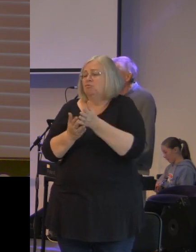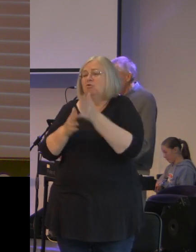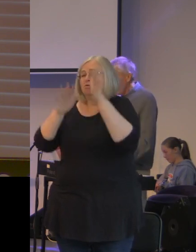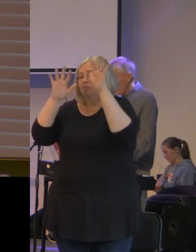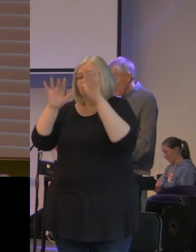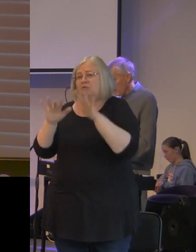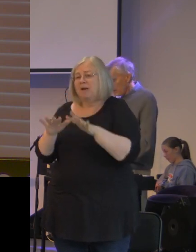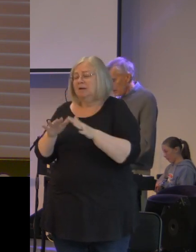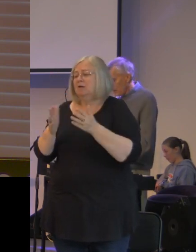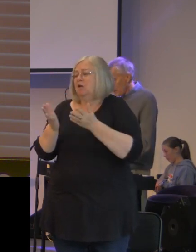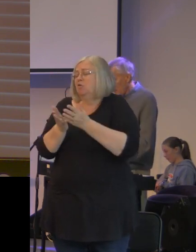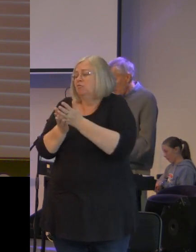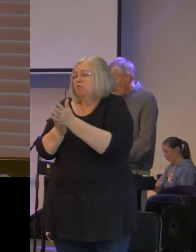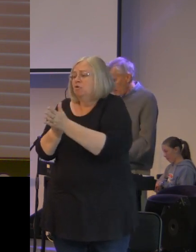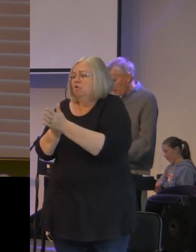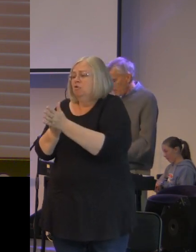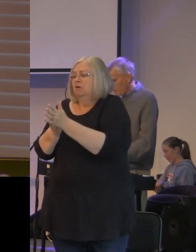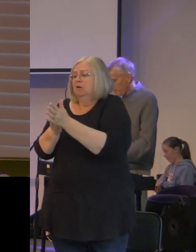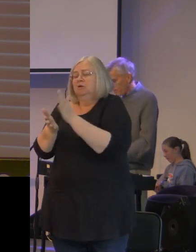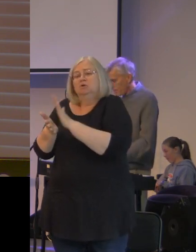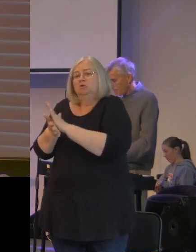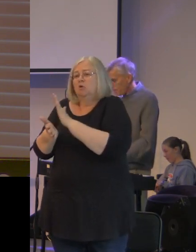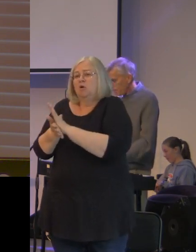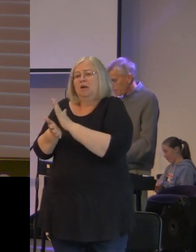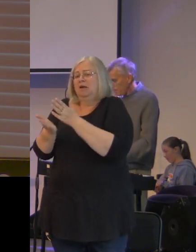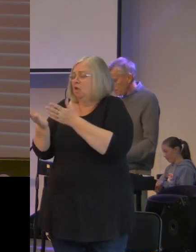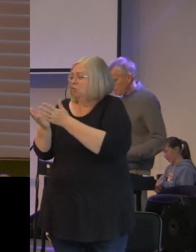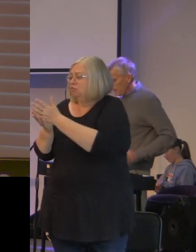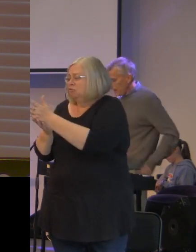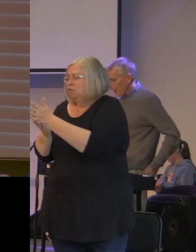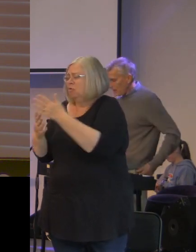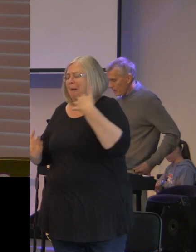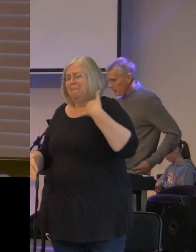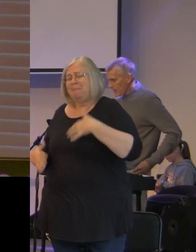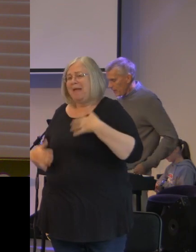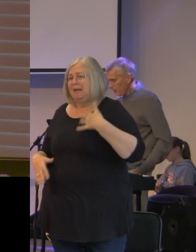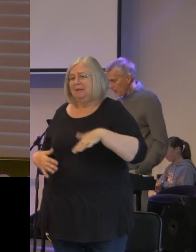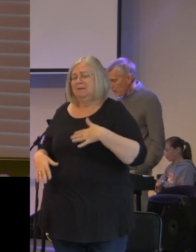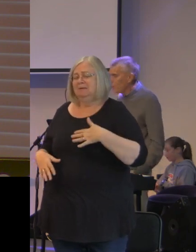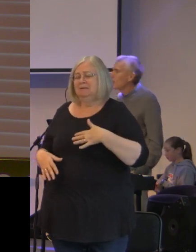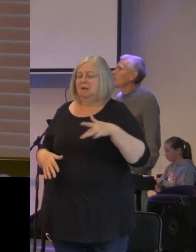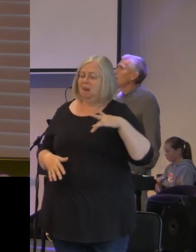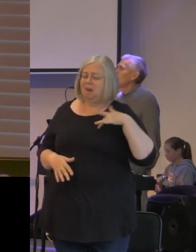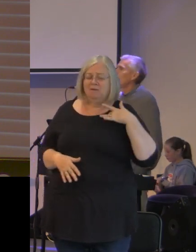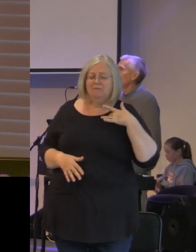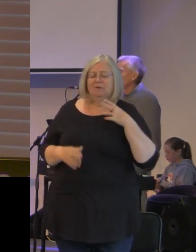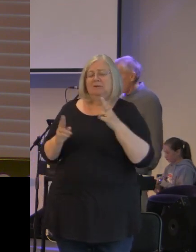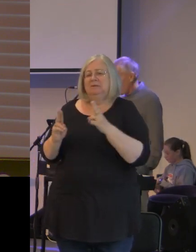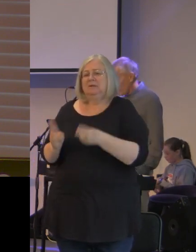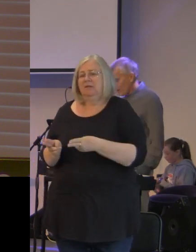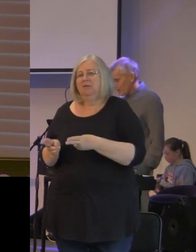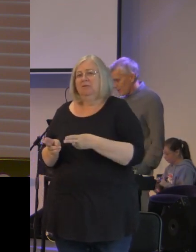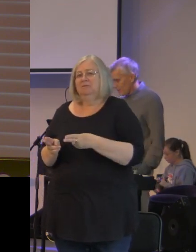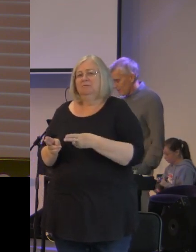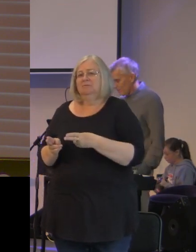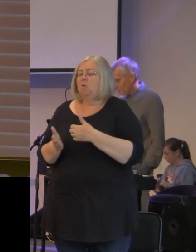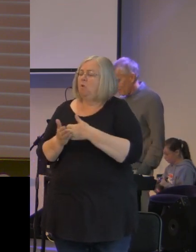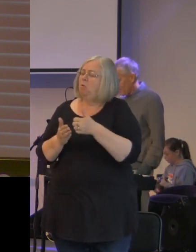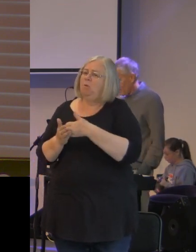through the joy and the pain, in life and in death, you our sovereign